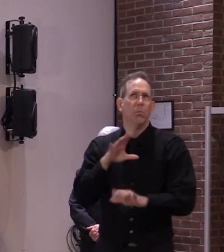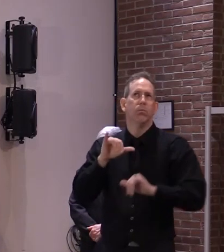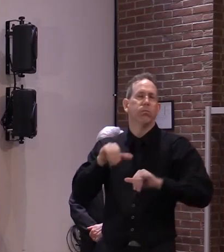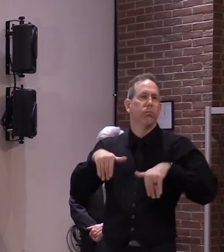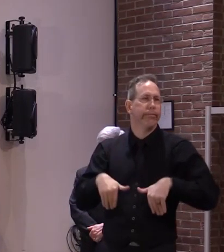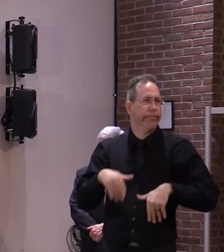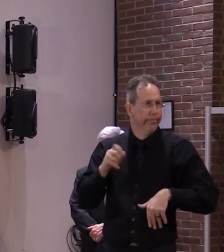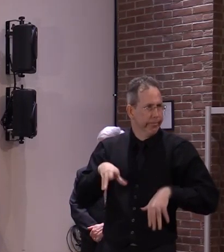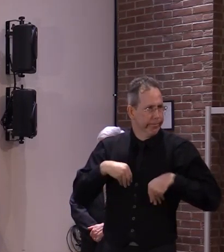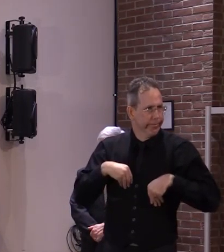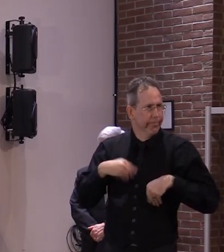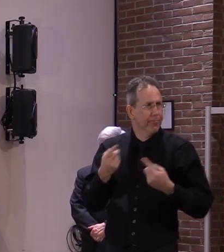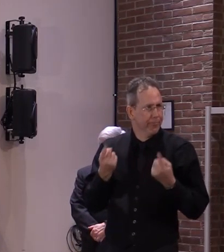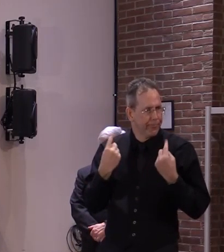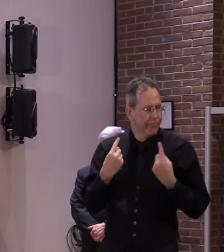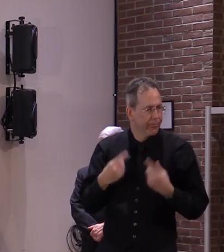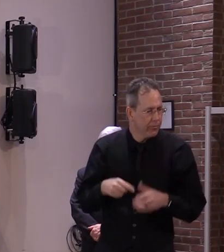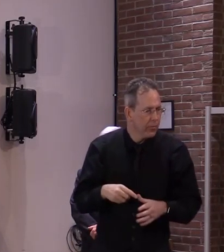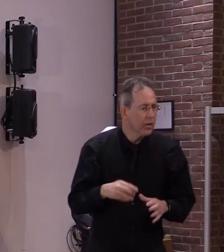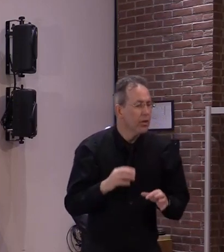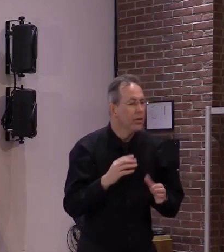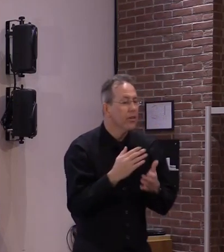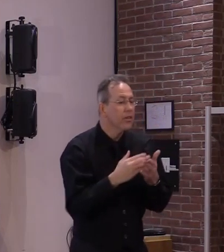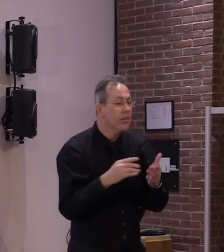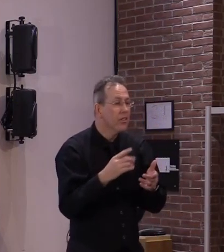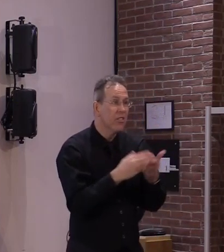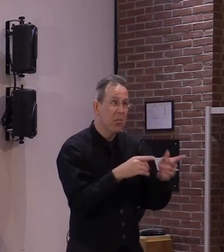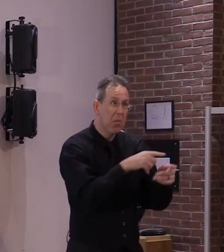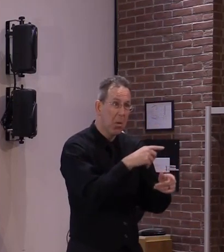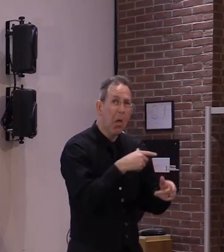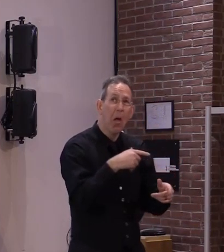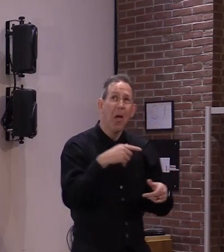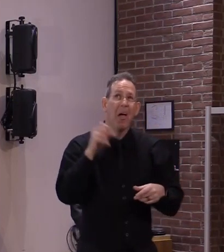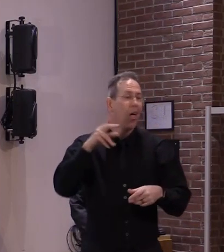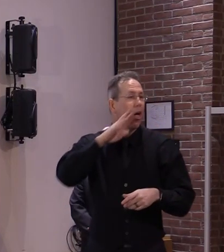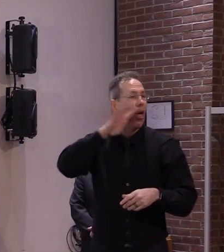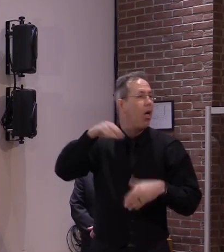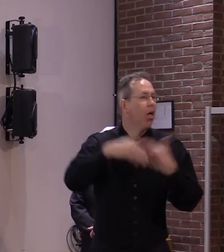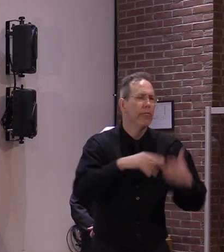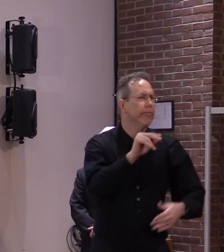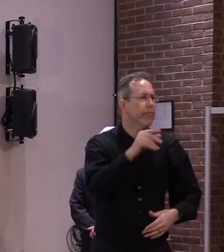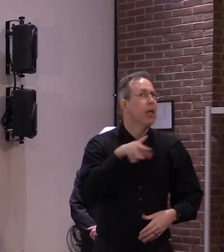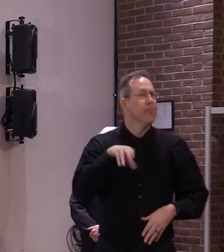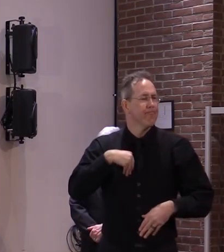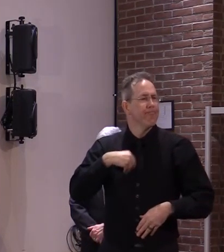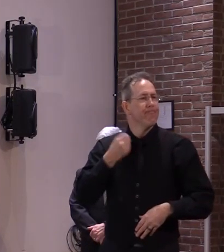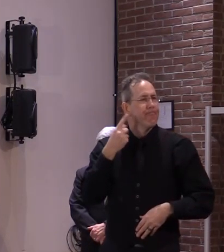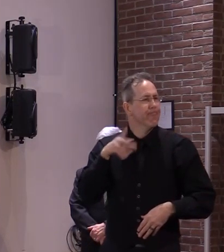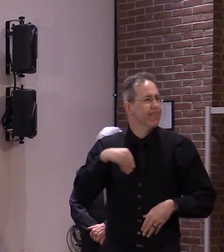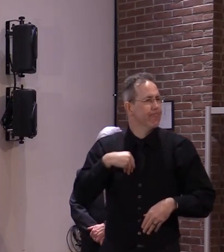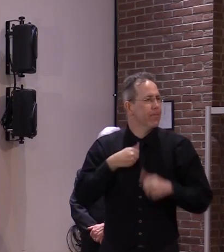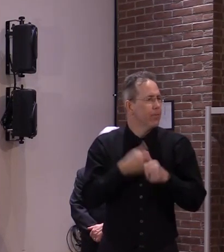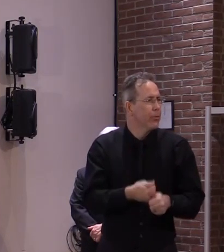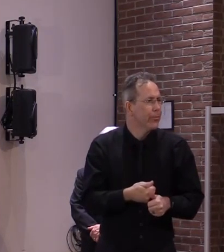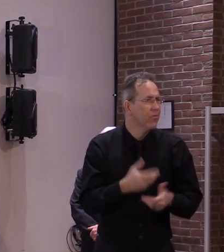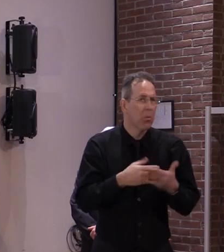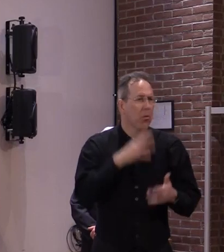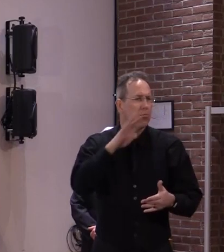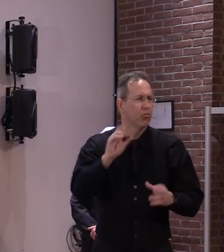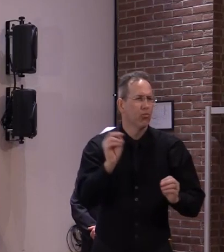shot, and we need to make sure that they get the second shot, even if it wasn't from our standpoint,